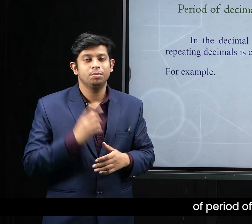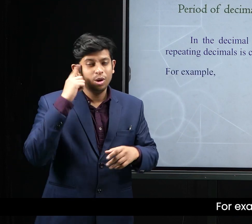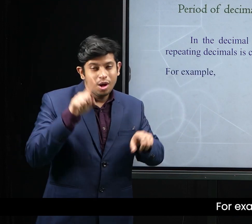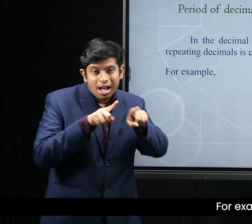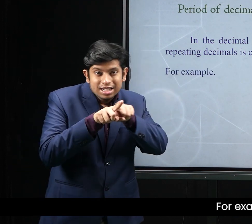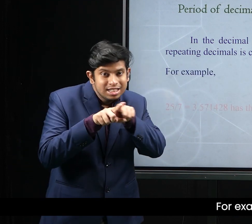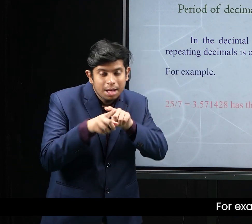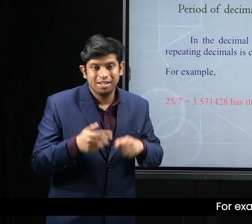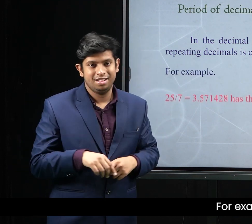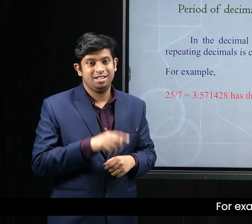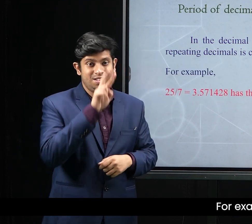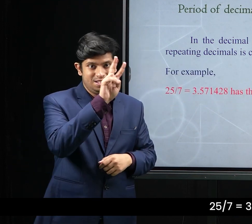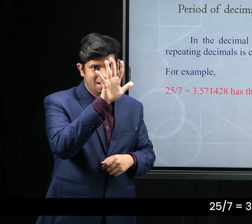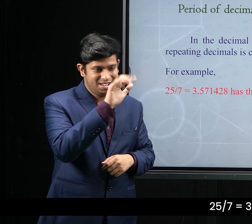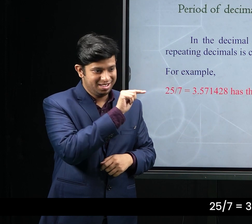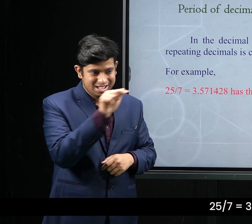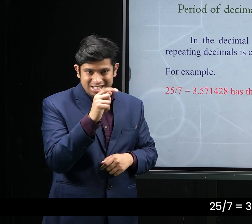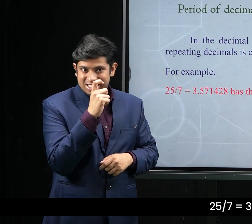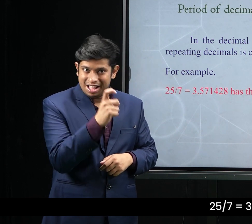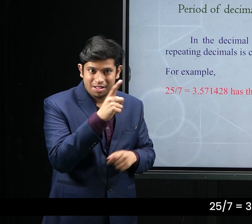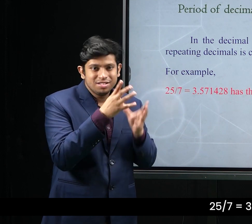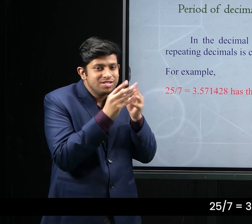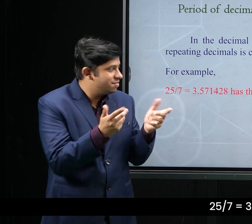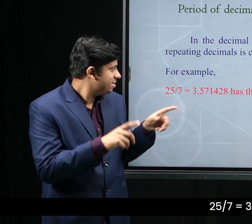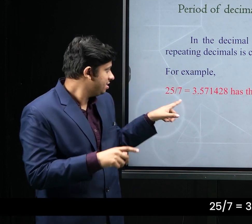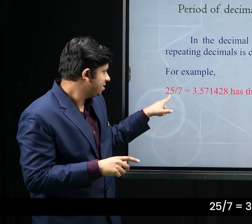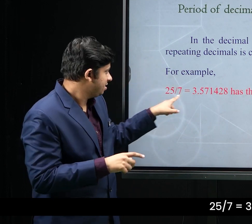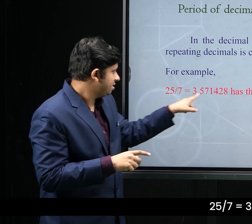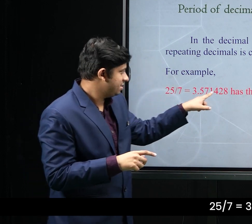For example, 25 by 7 is equal to